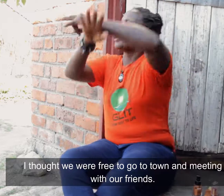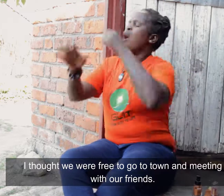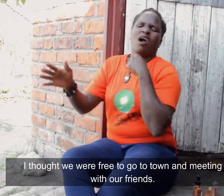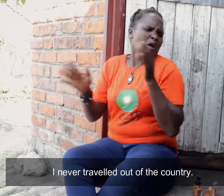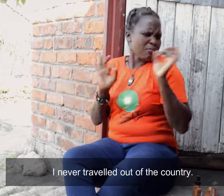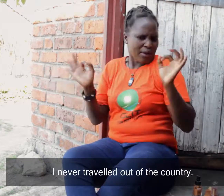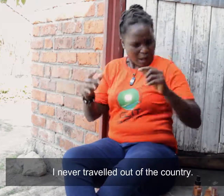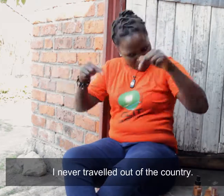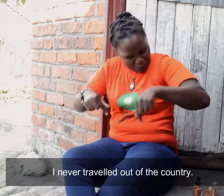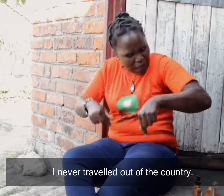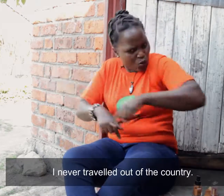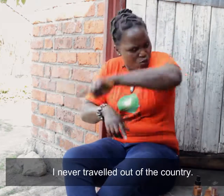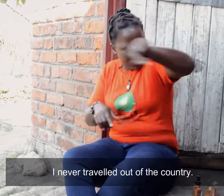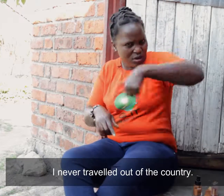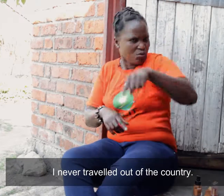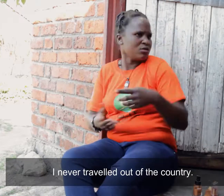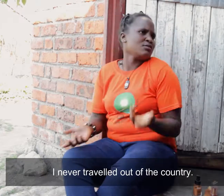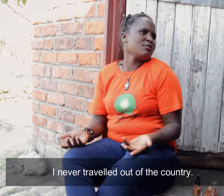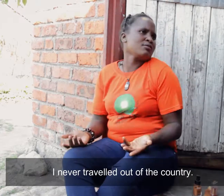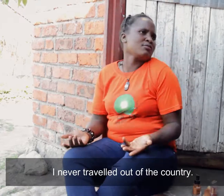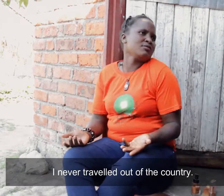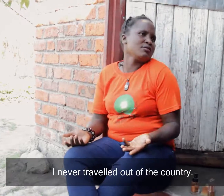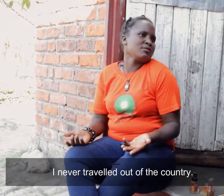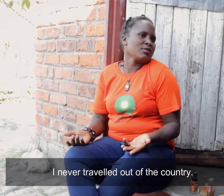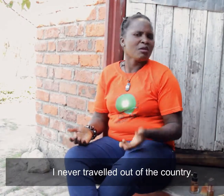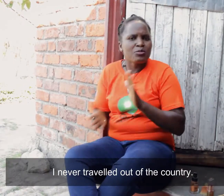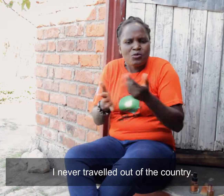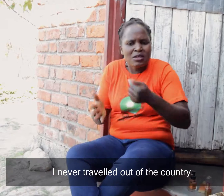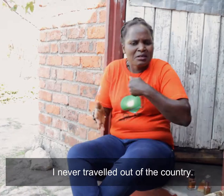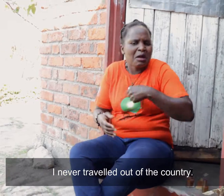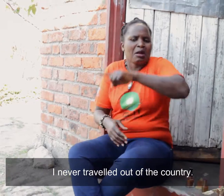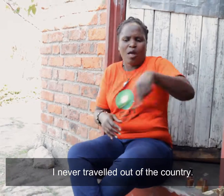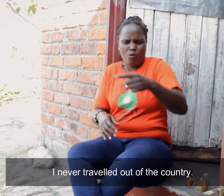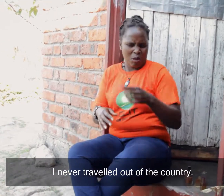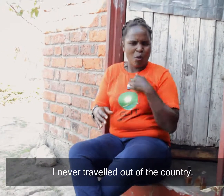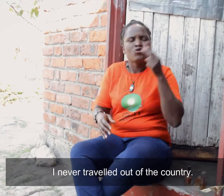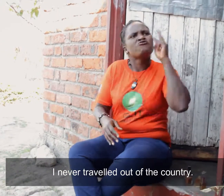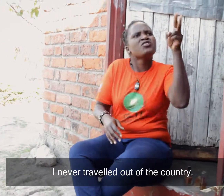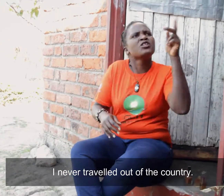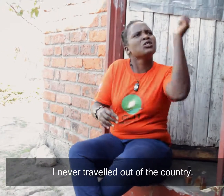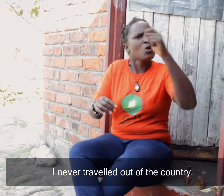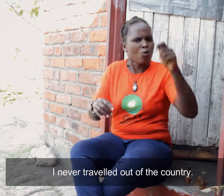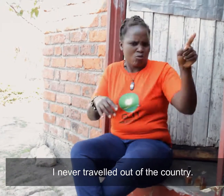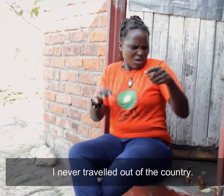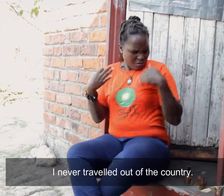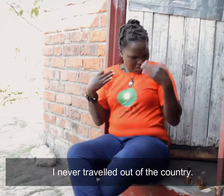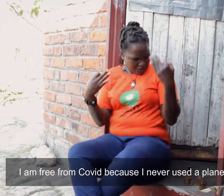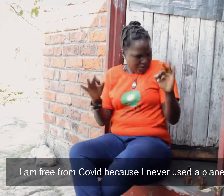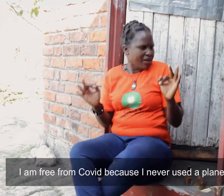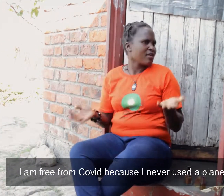because I didn't even go anywhere out of the country. So I because I'm free from this whole COVID thing because I don't know if I'm